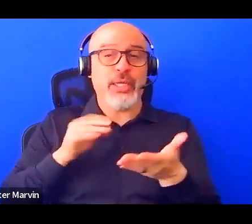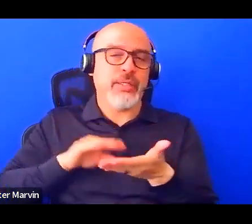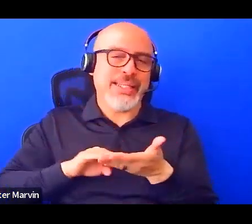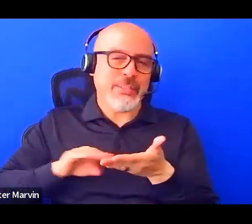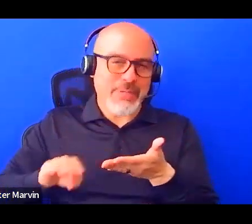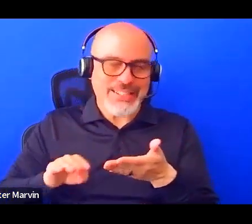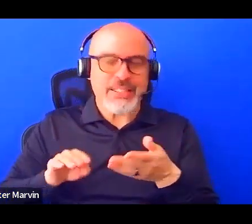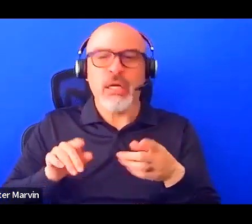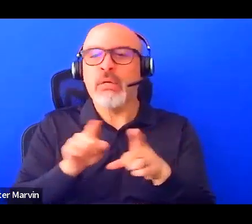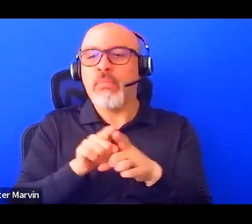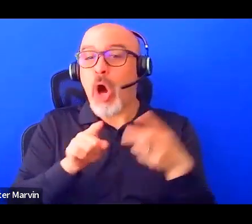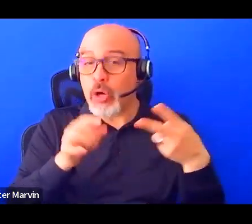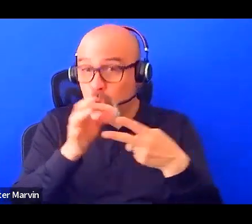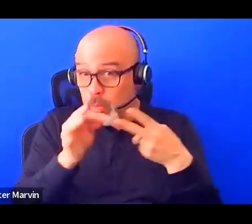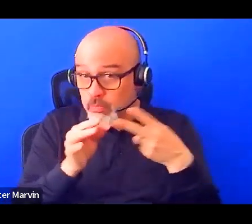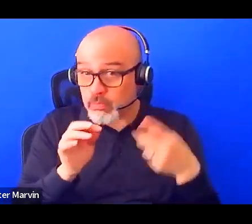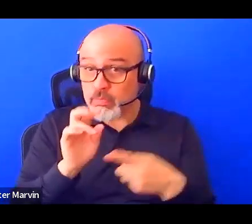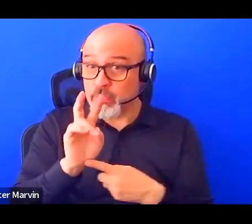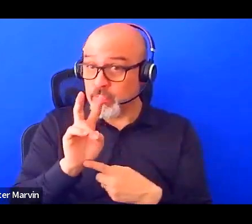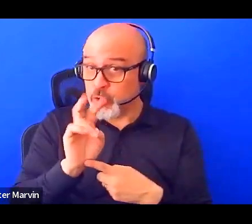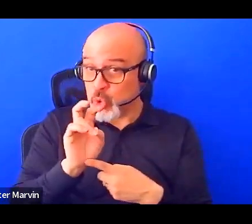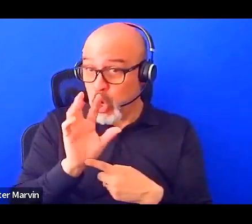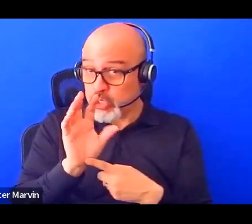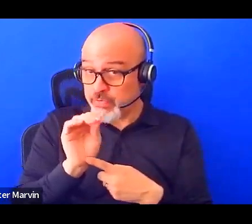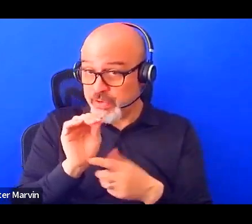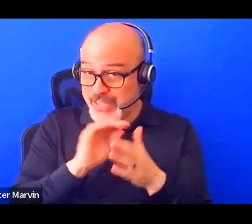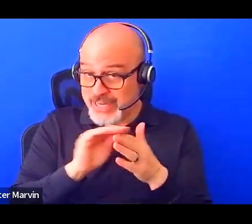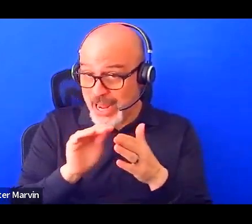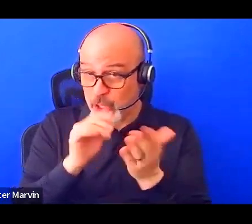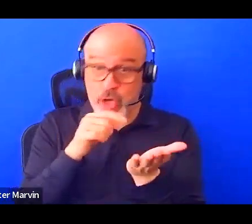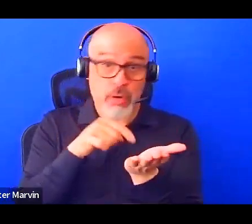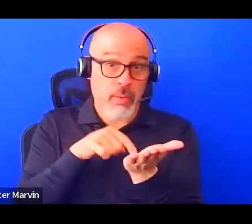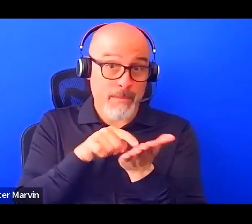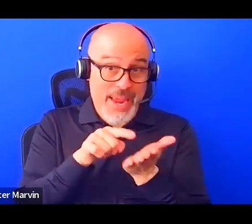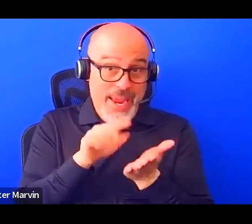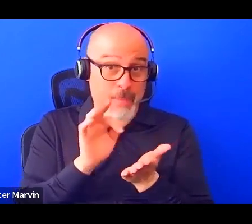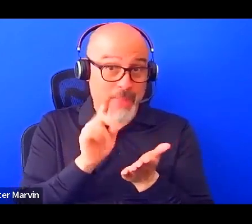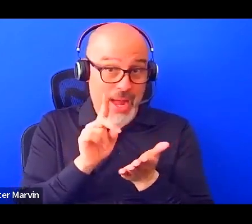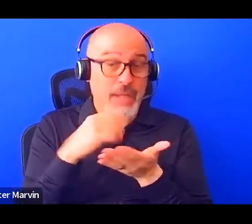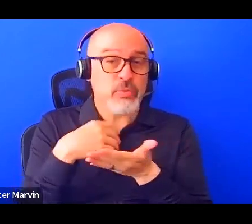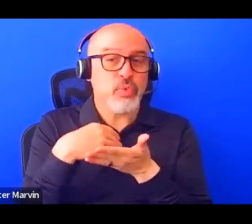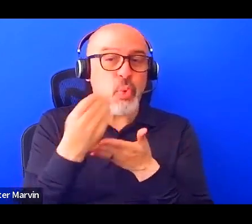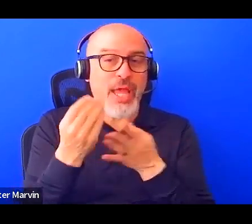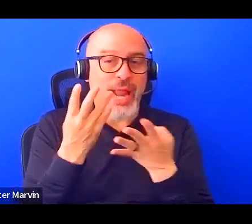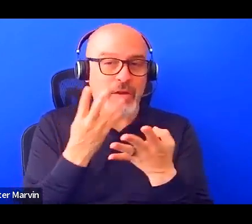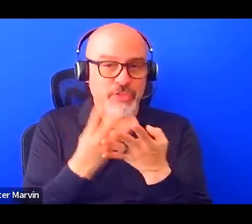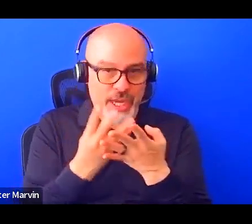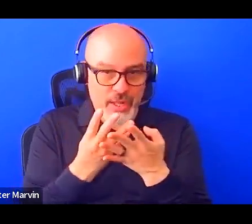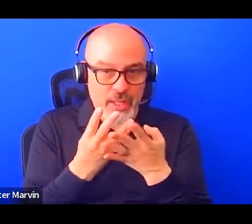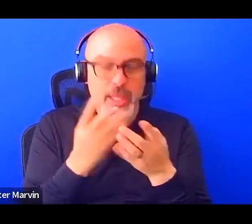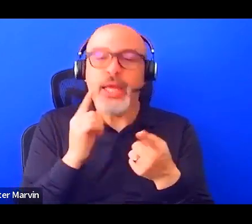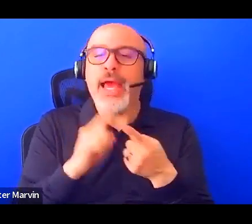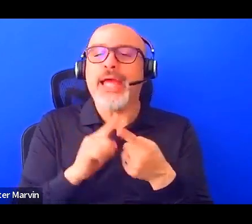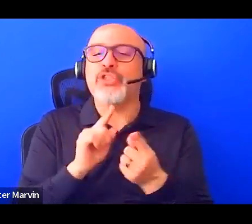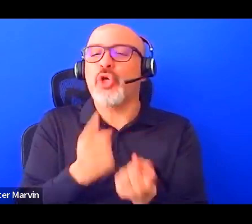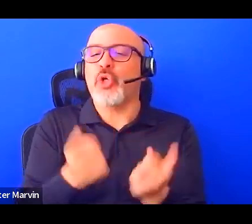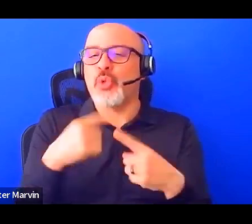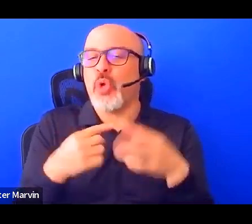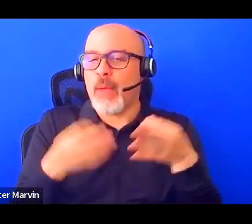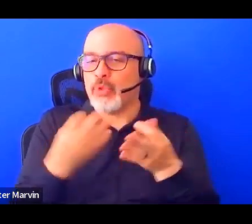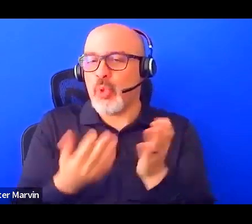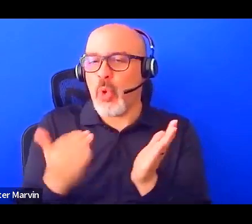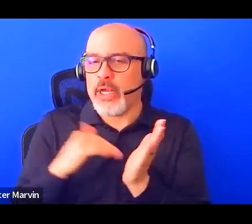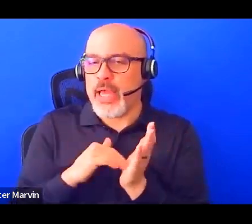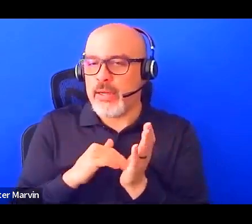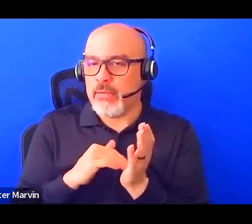appropriate to give you a choice of a $250 cash bond to get out of jail until your next court date. Do you have any questions about that